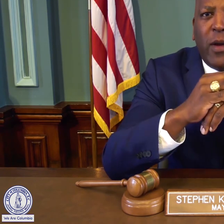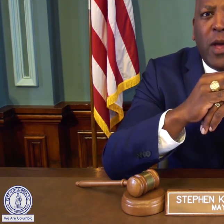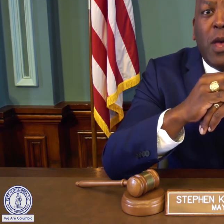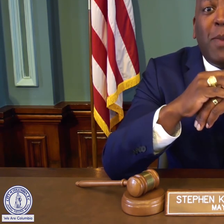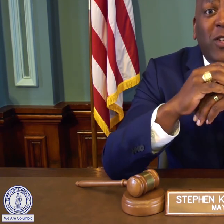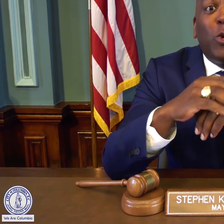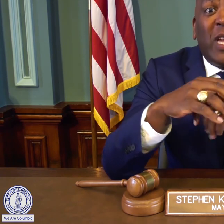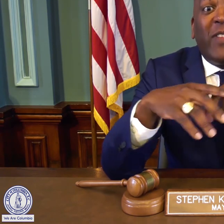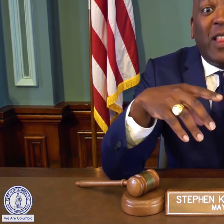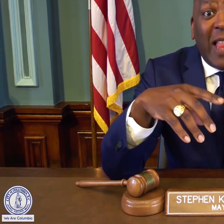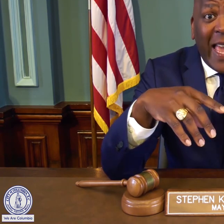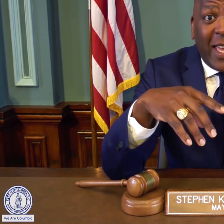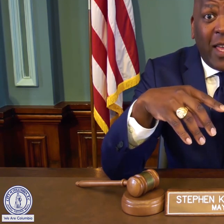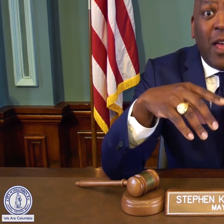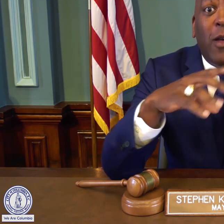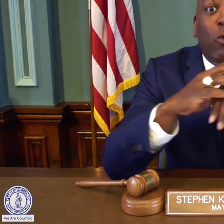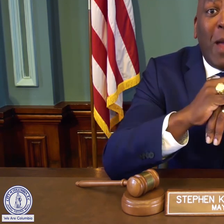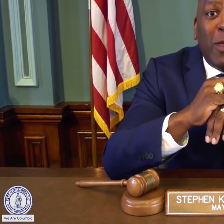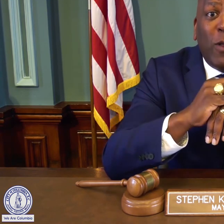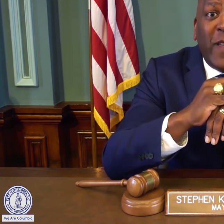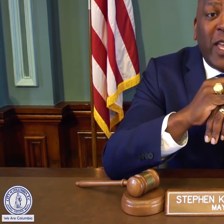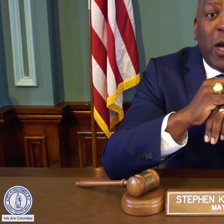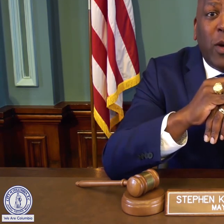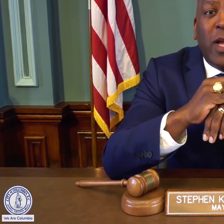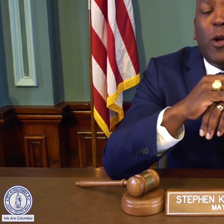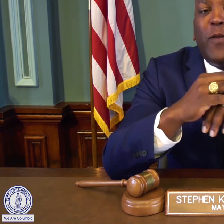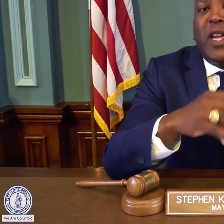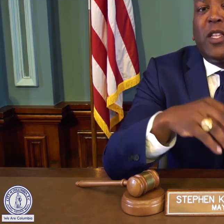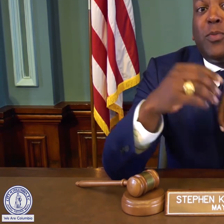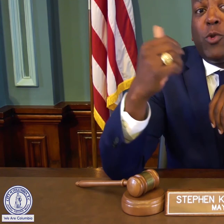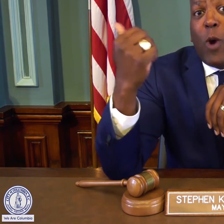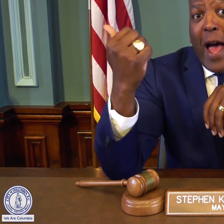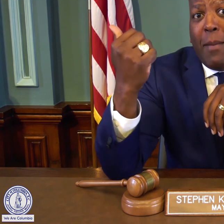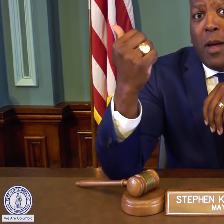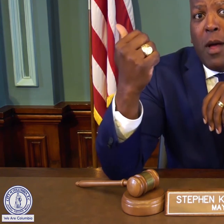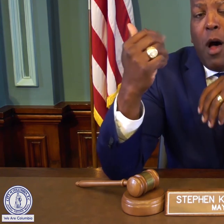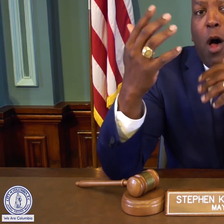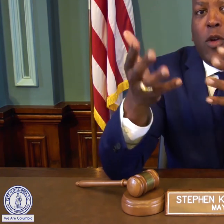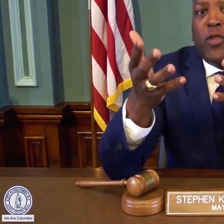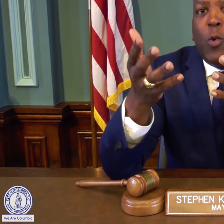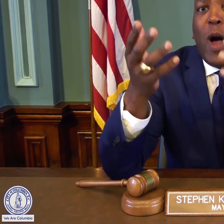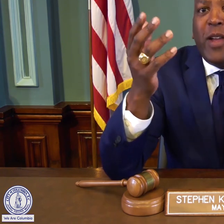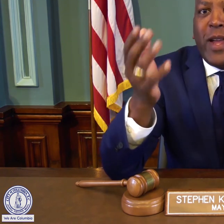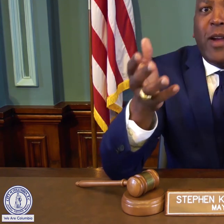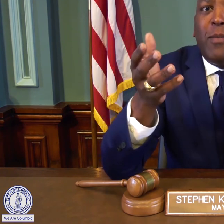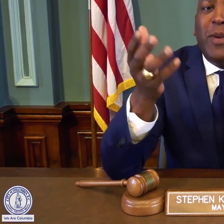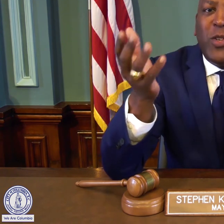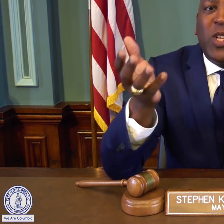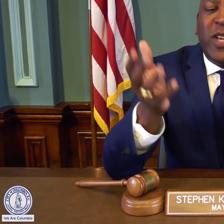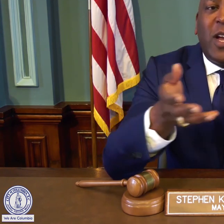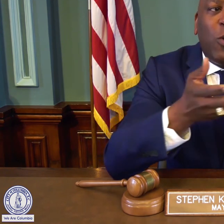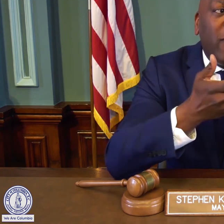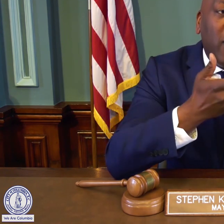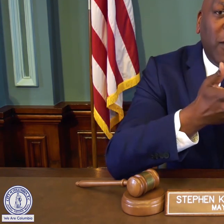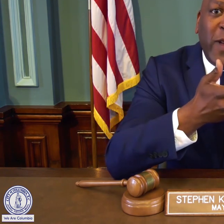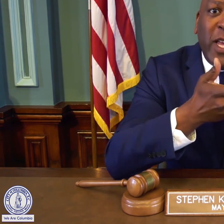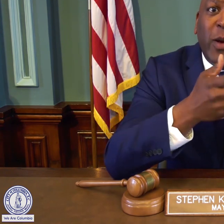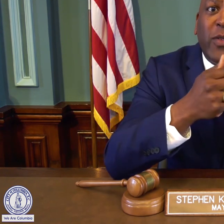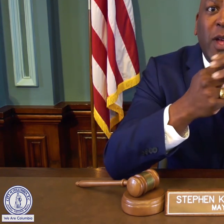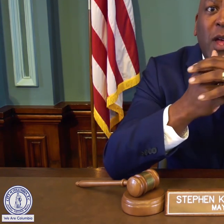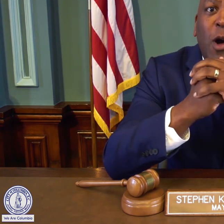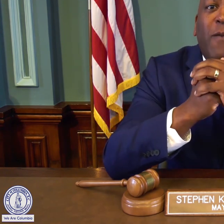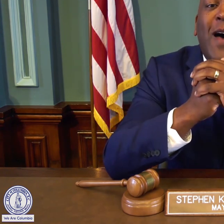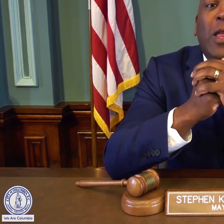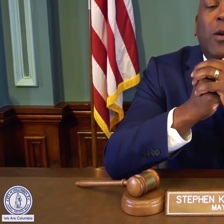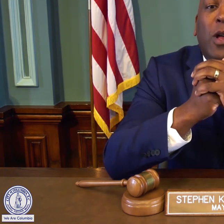this video. Make sure you give it a like right below the video, and don't forget to subscribe. Also, while you're here, be sure to check out one of our other